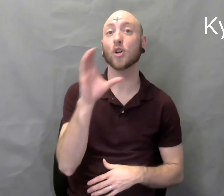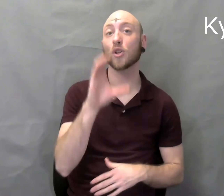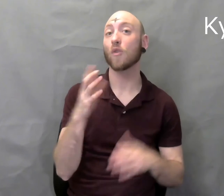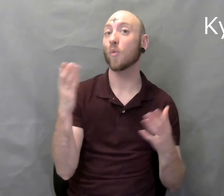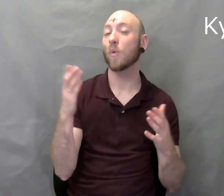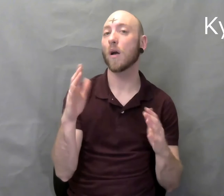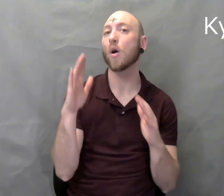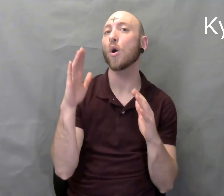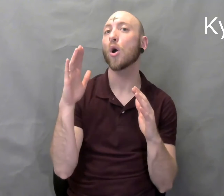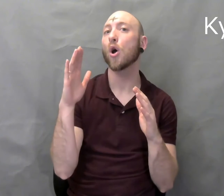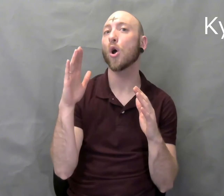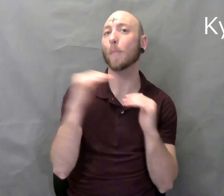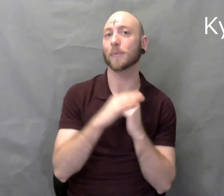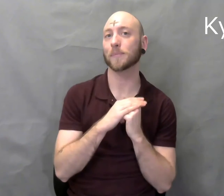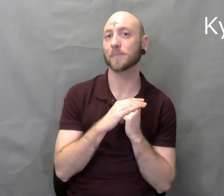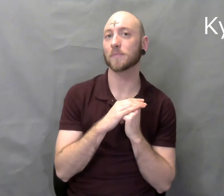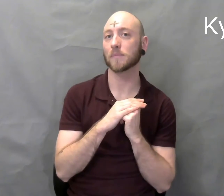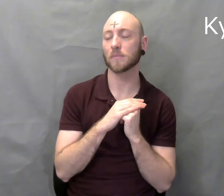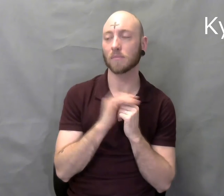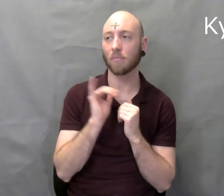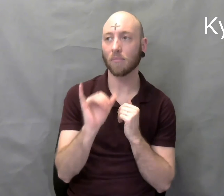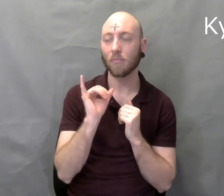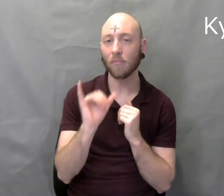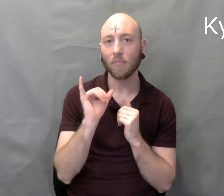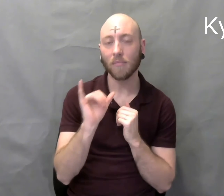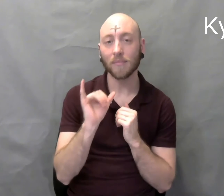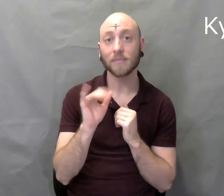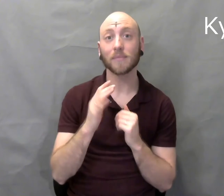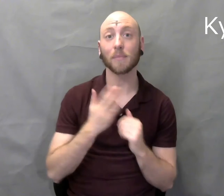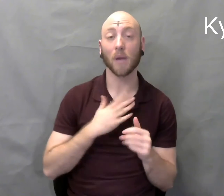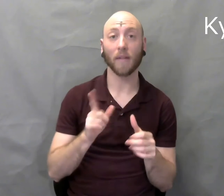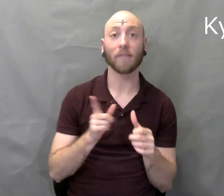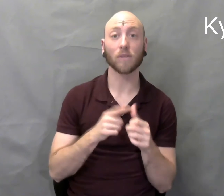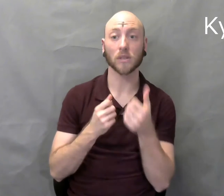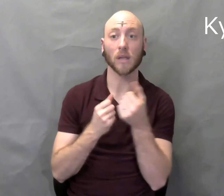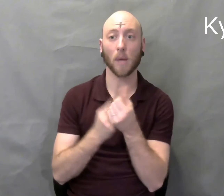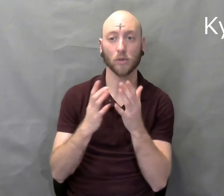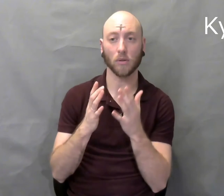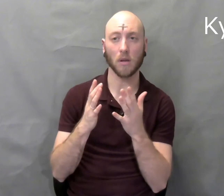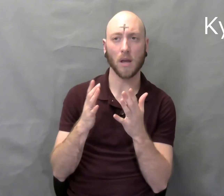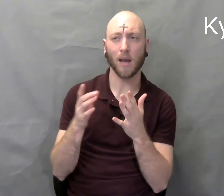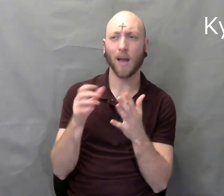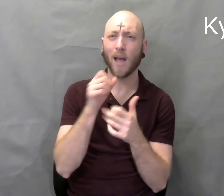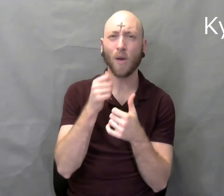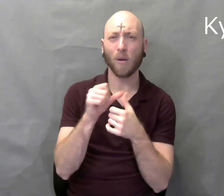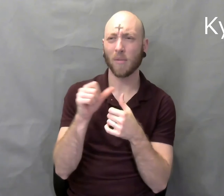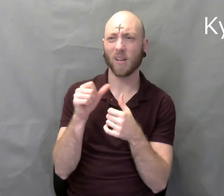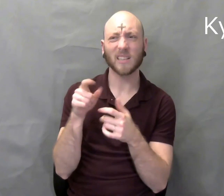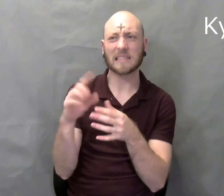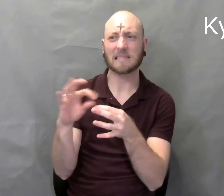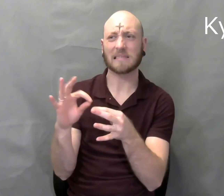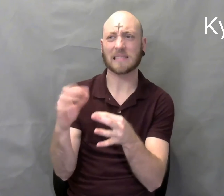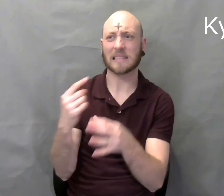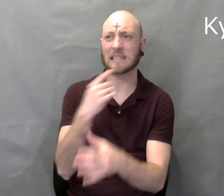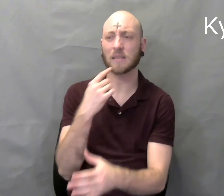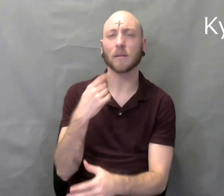did. And actually, funny enough, my first sponsor, I don't remember exactly what he said, but I was in Richmond